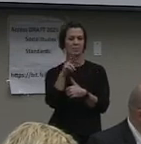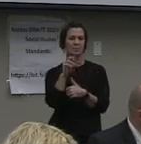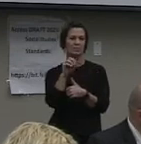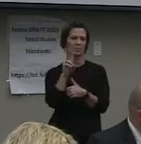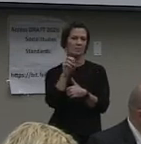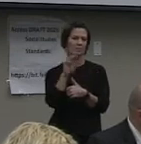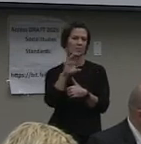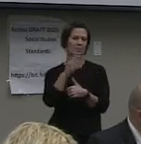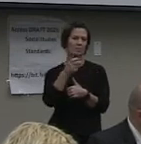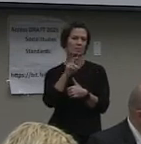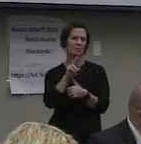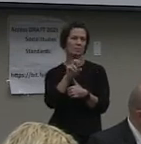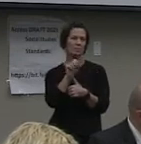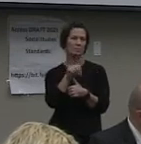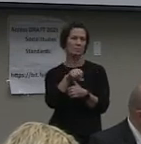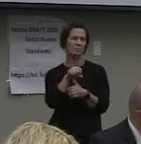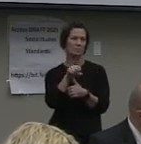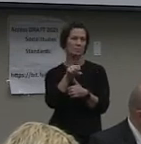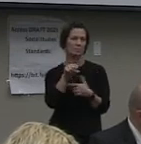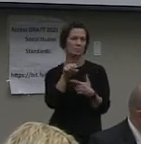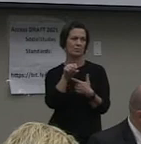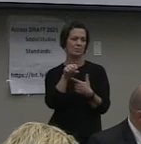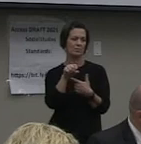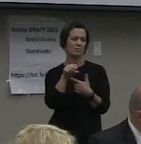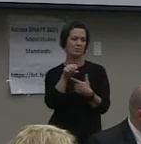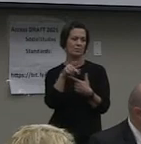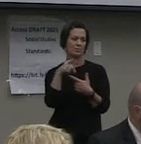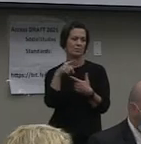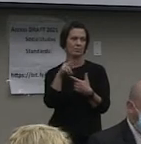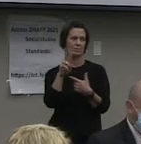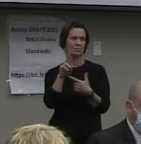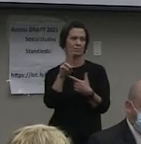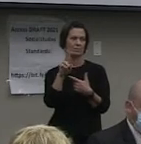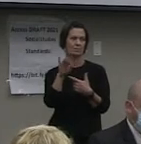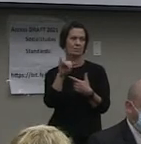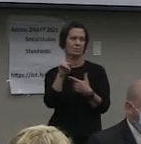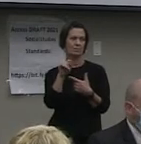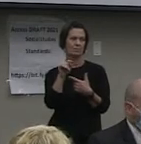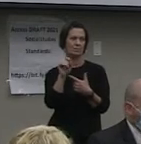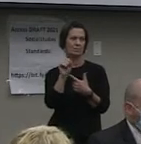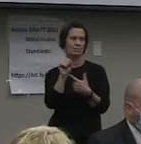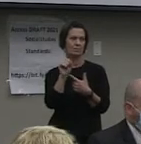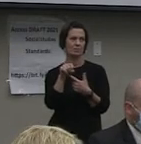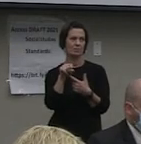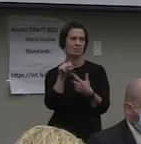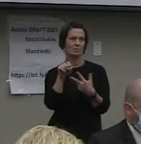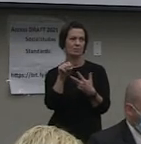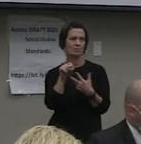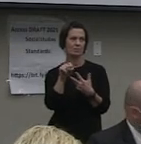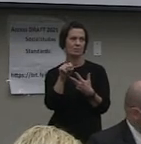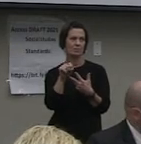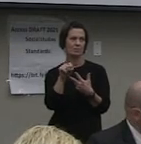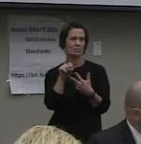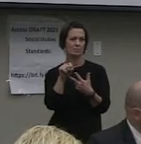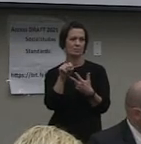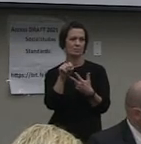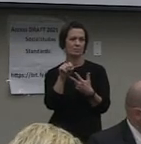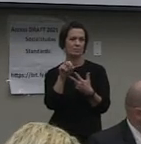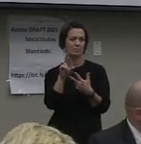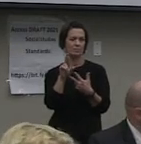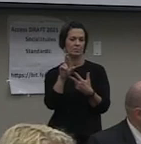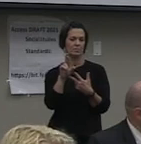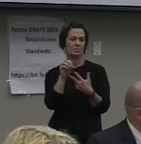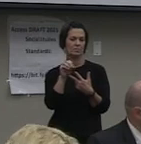Yes. Emily Preventure votes yes. Eloise Pruitt? Yes. Eloise Pruitt votes yes. Lynn Walters